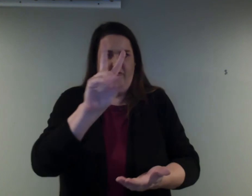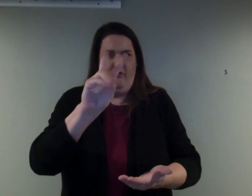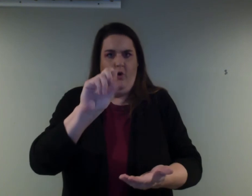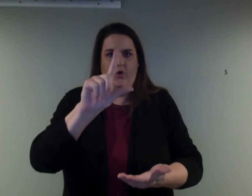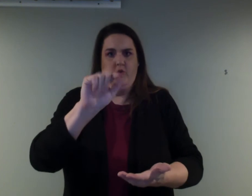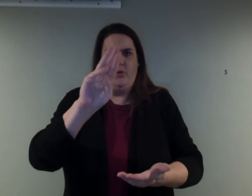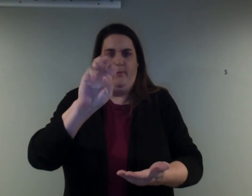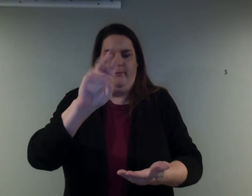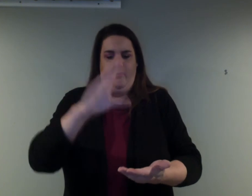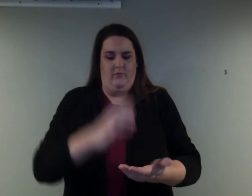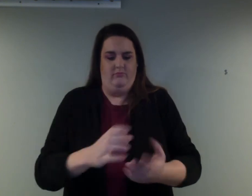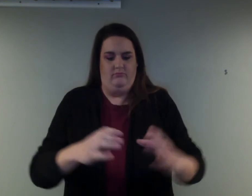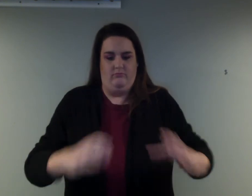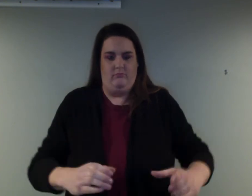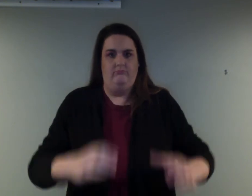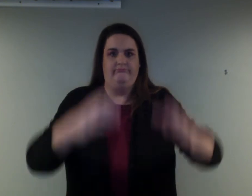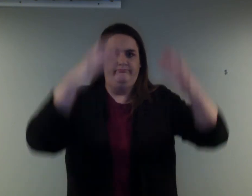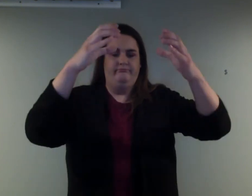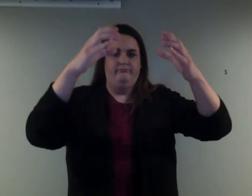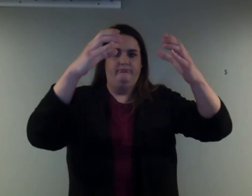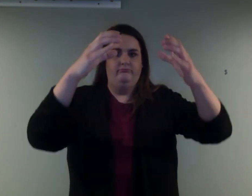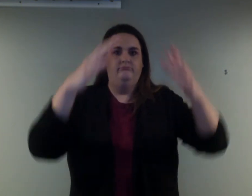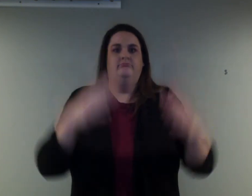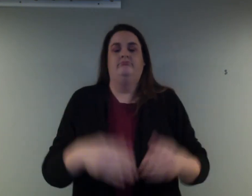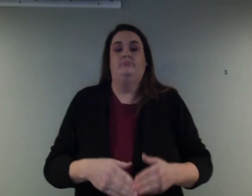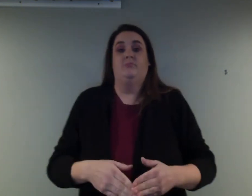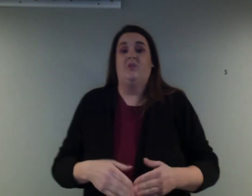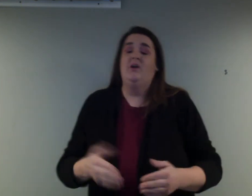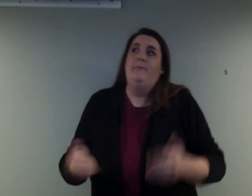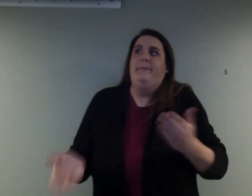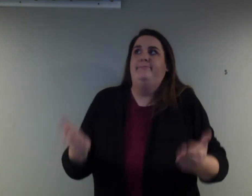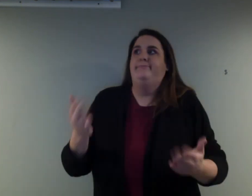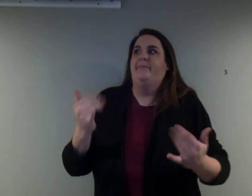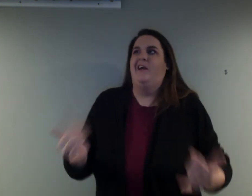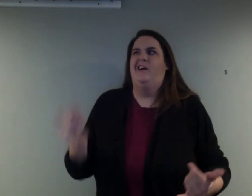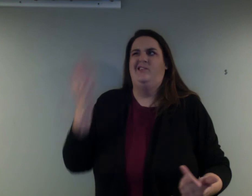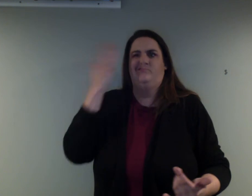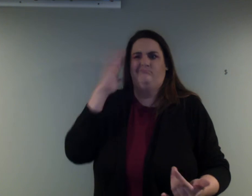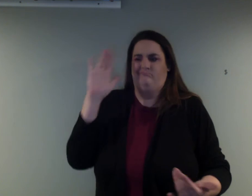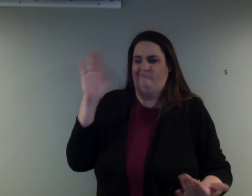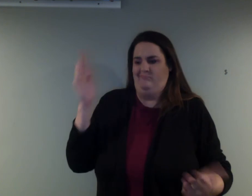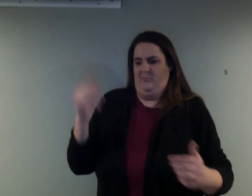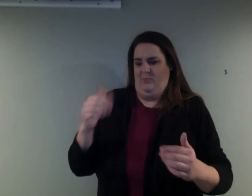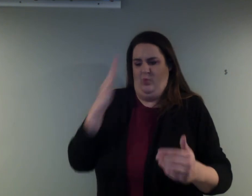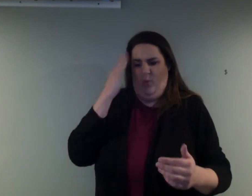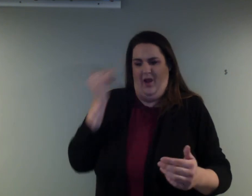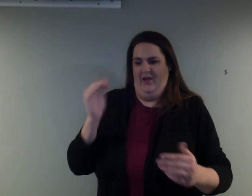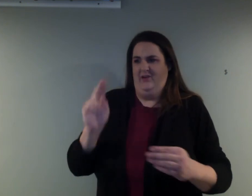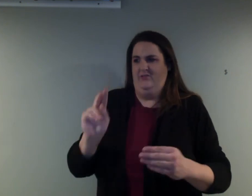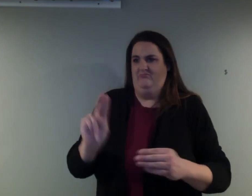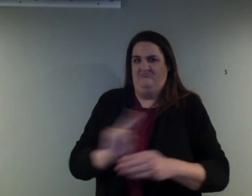not realize it now, but one day these formulas will be really useful to you all.